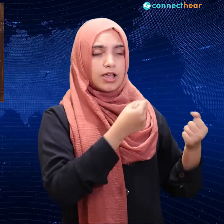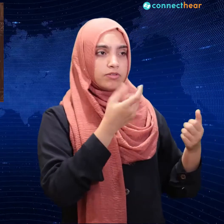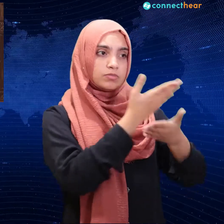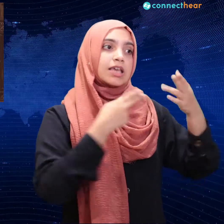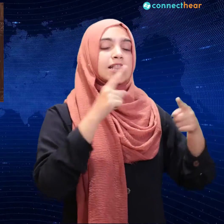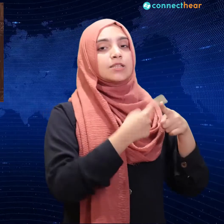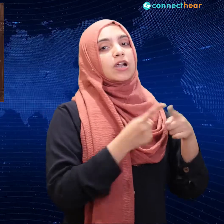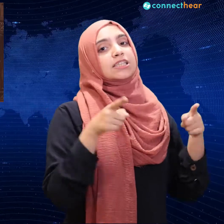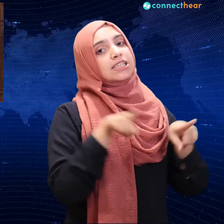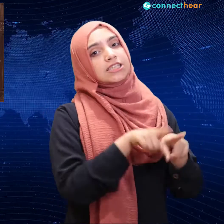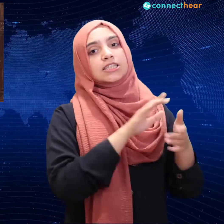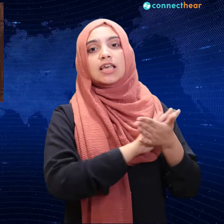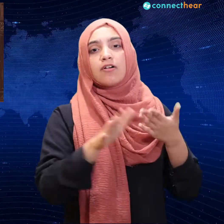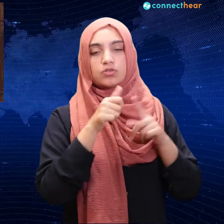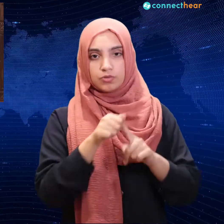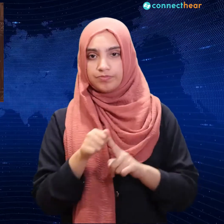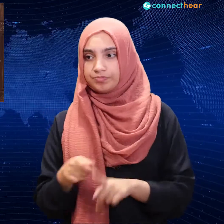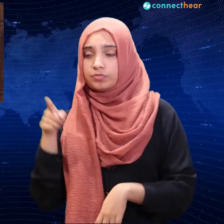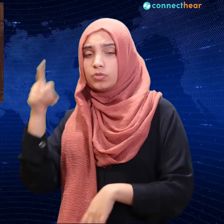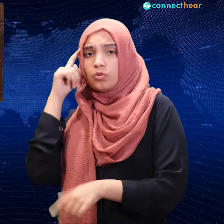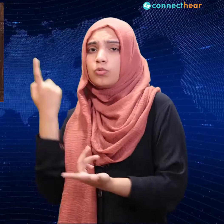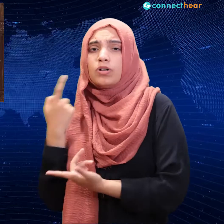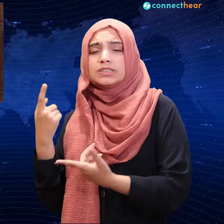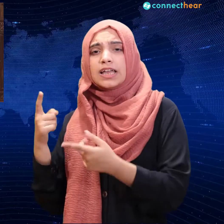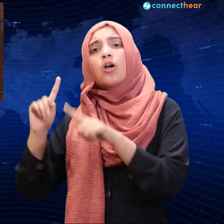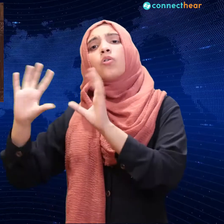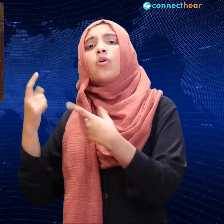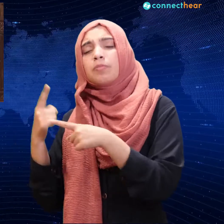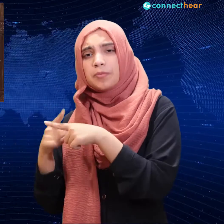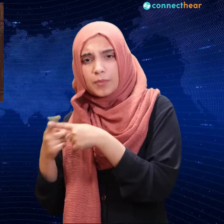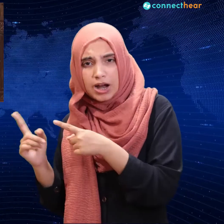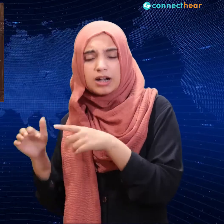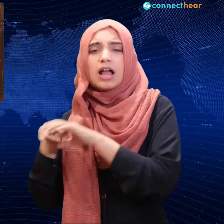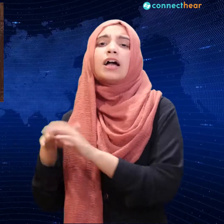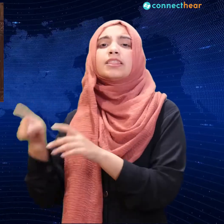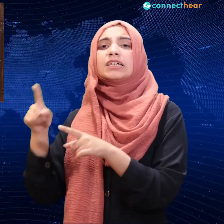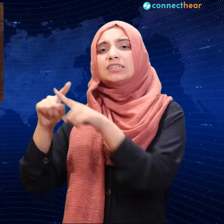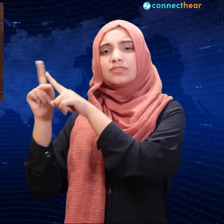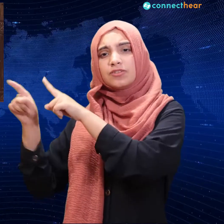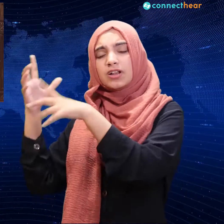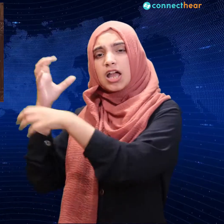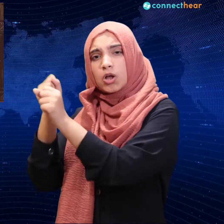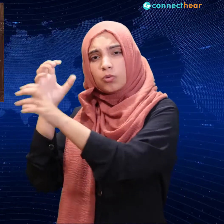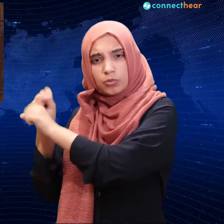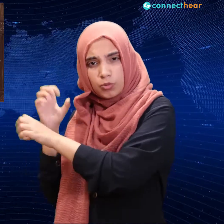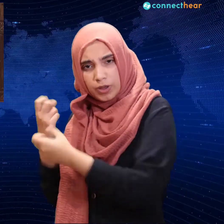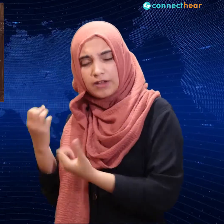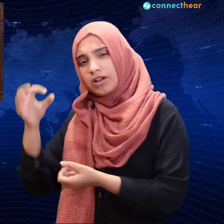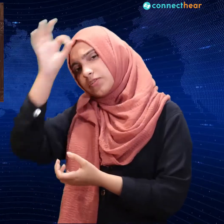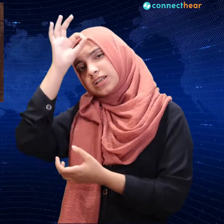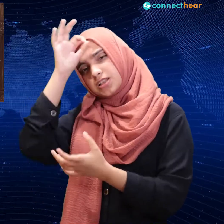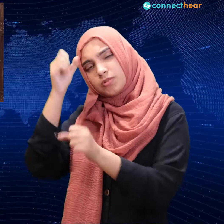is practically no opposition or other groups active in Afghanistan at the moment